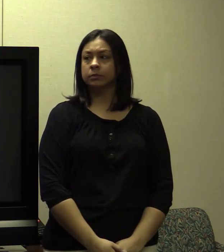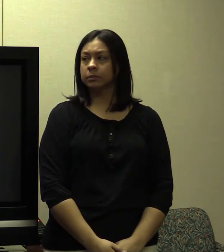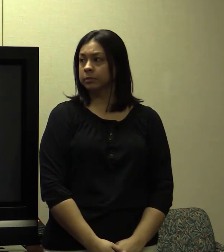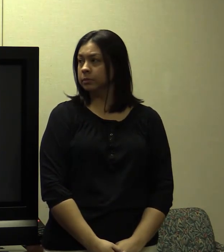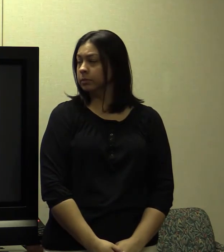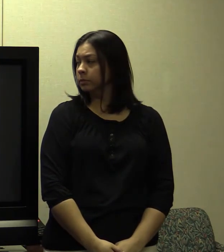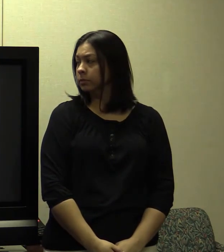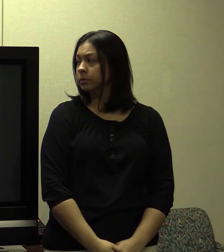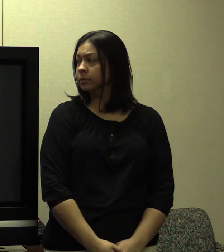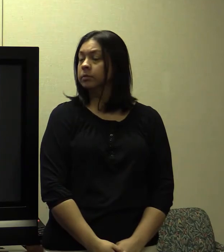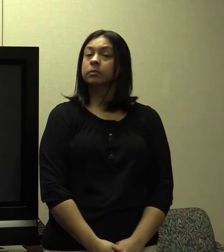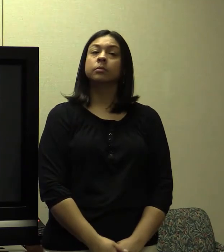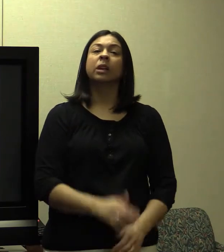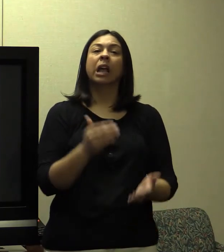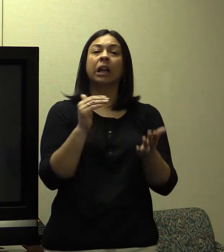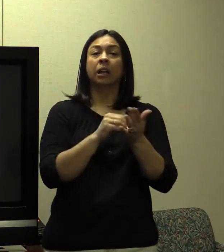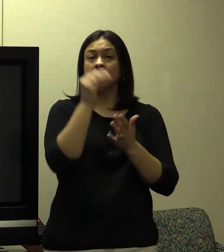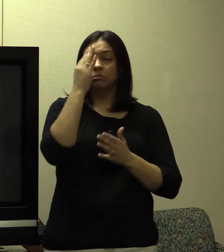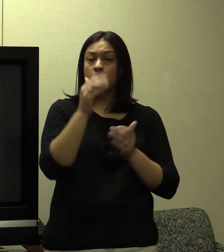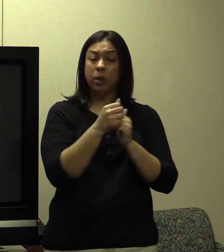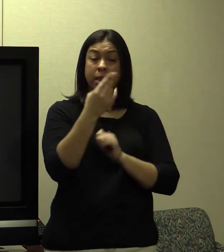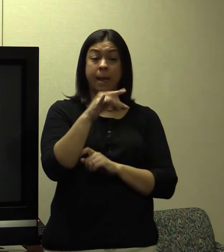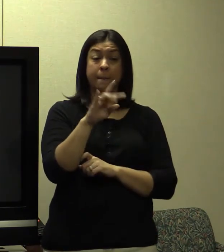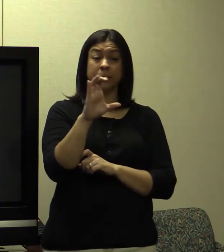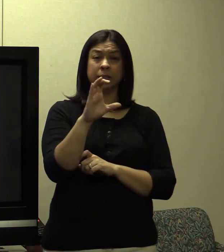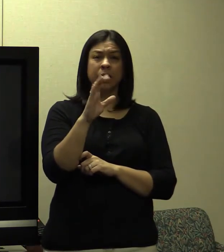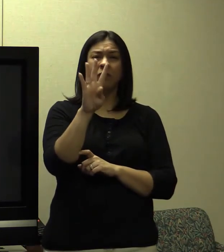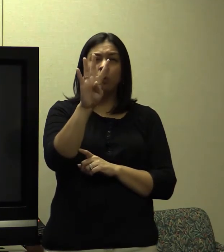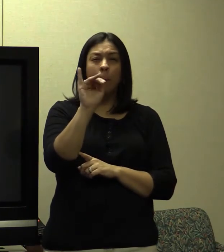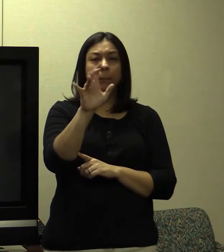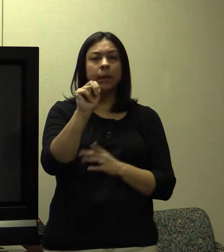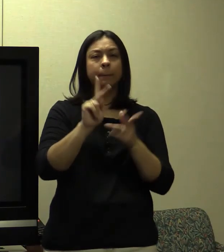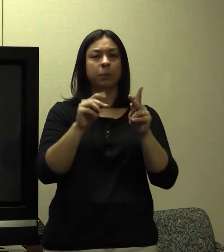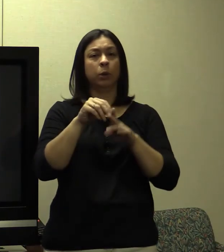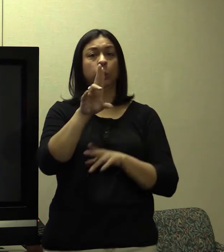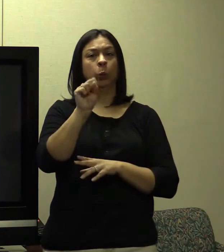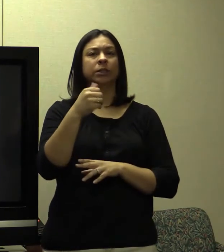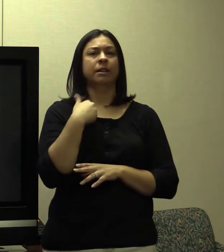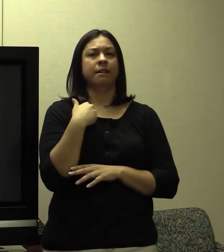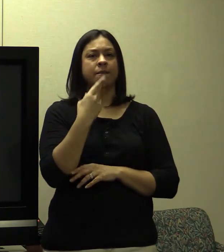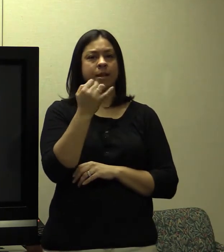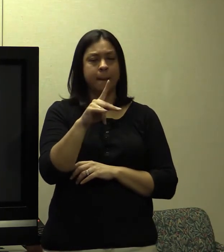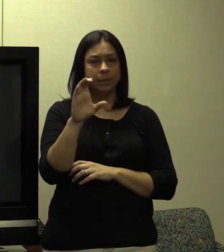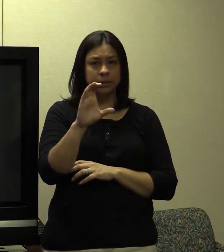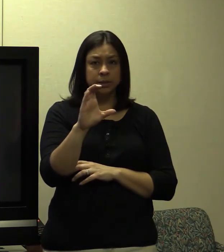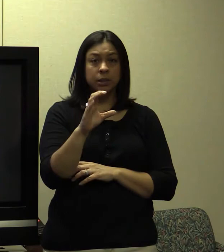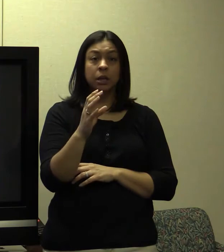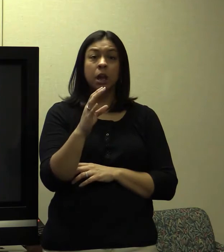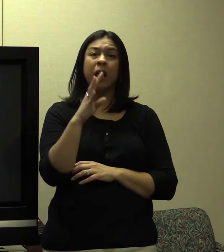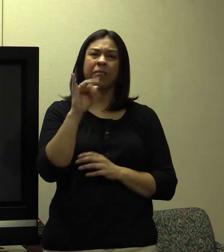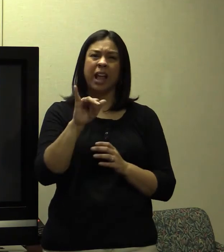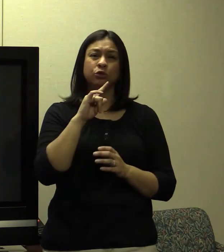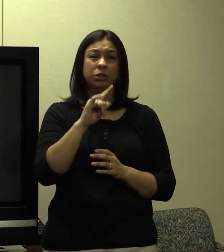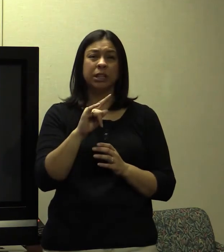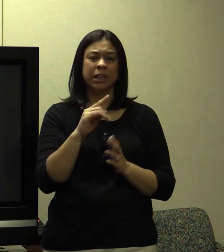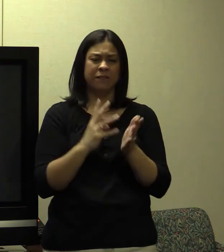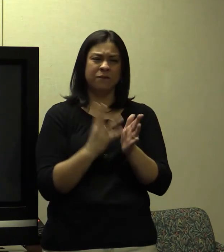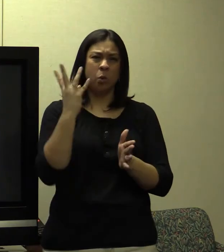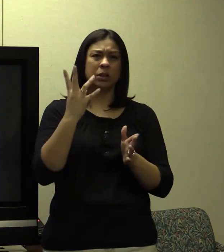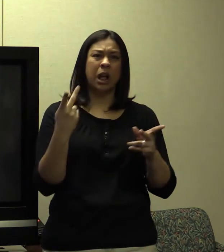So again, with hepatitis C, there's about 4 million people in the U.S. that have been infected, 4 times more common than HIV.